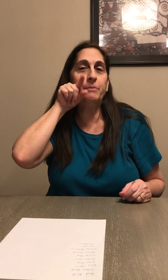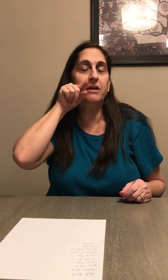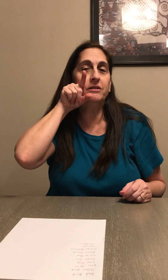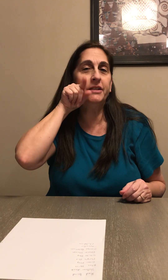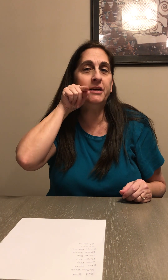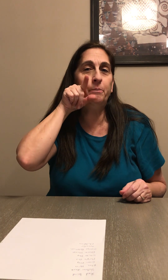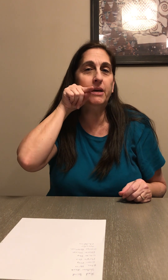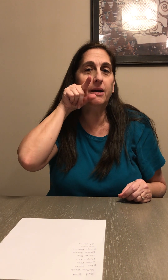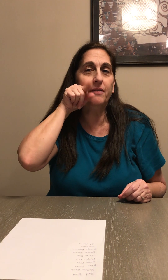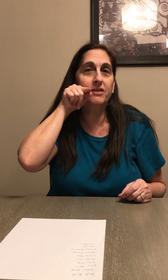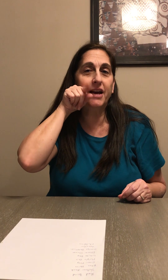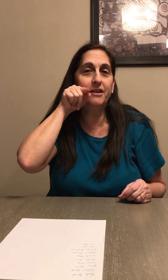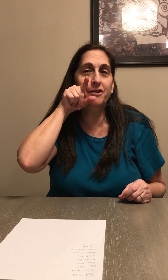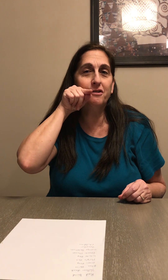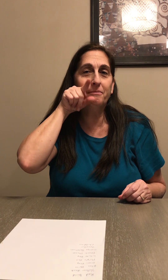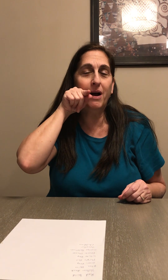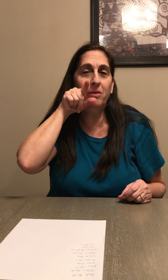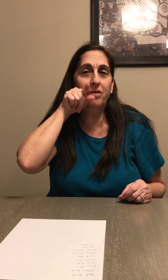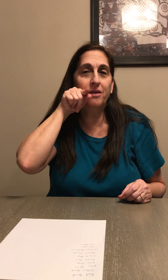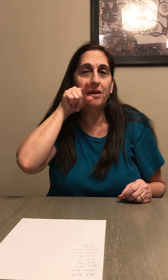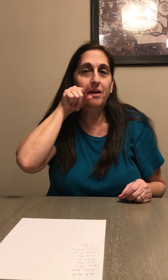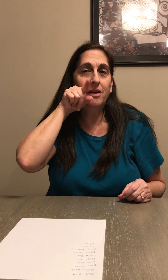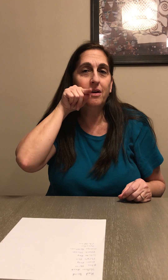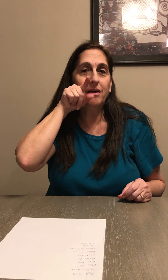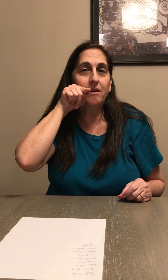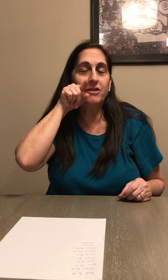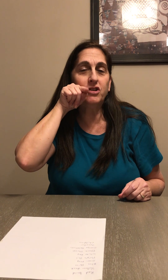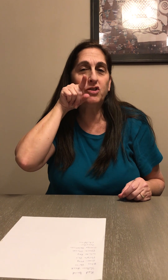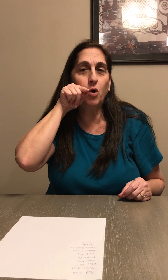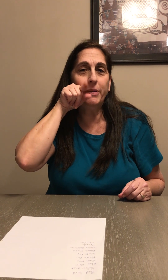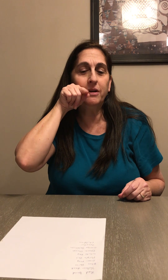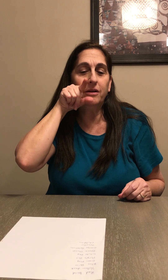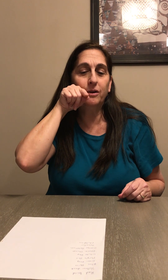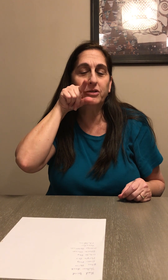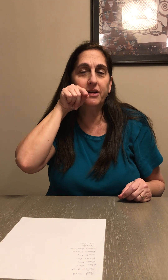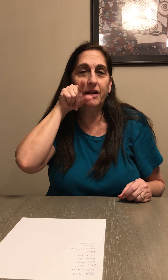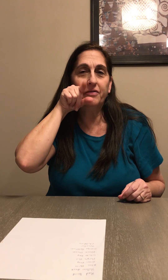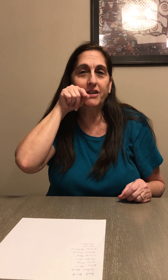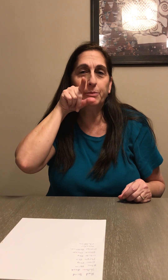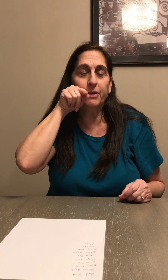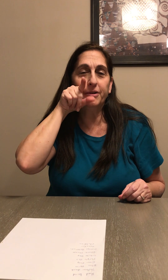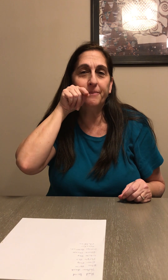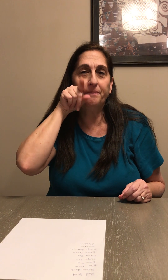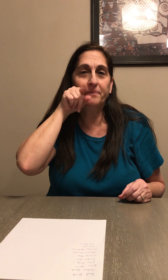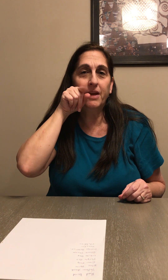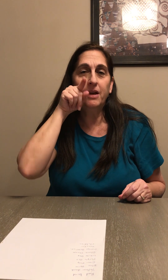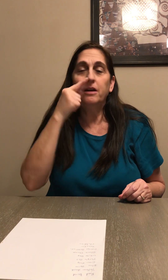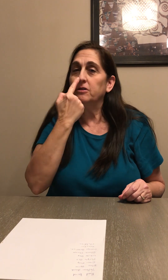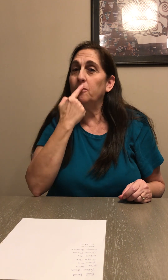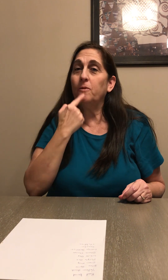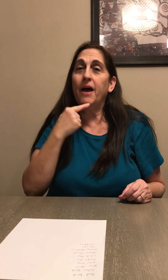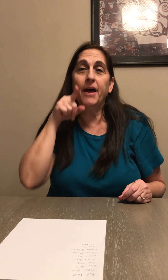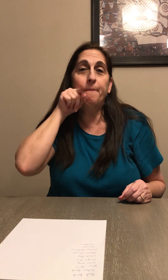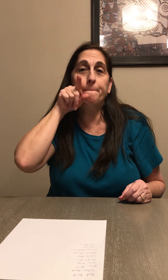a little beak on the side of your mouth, and just open and close it, and that's bird. So red